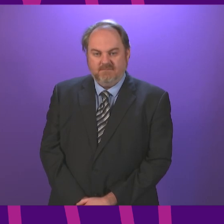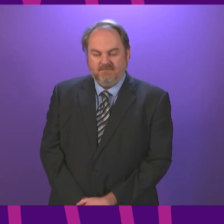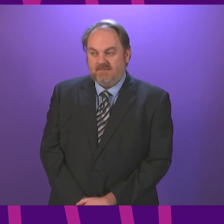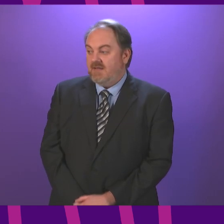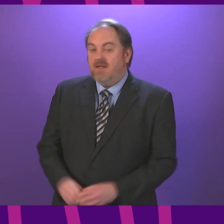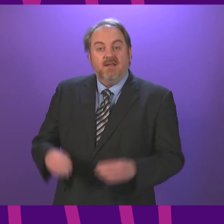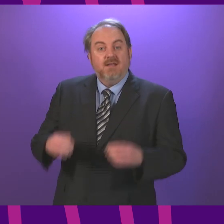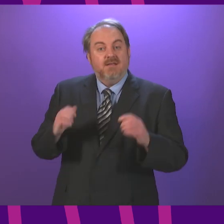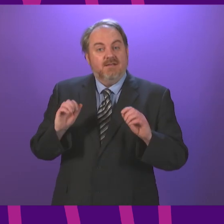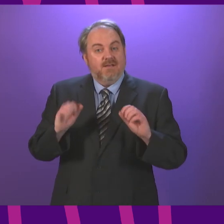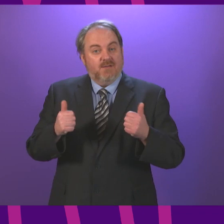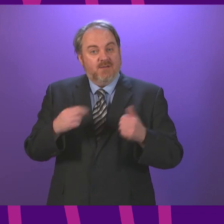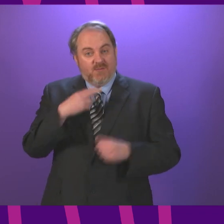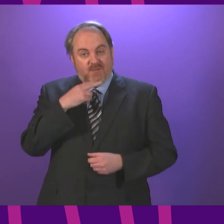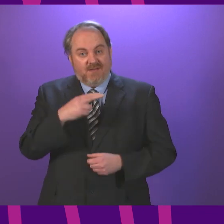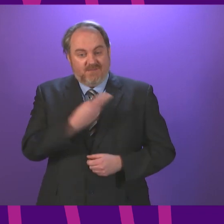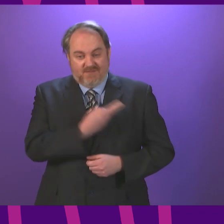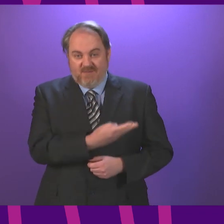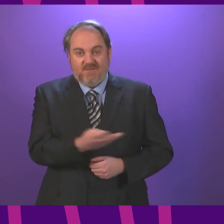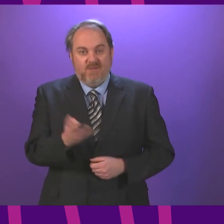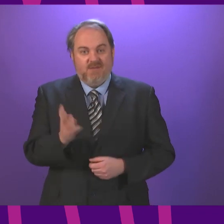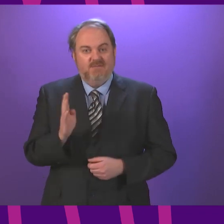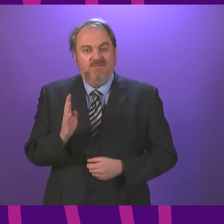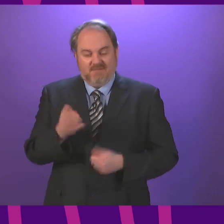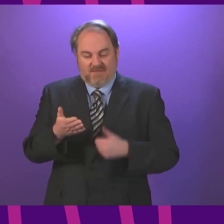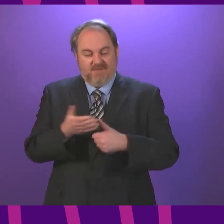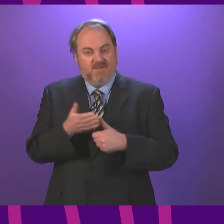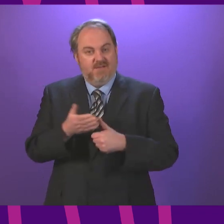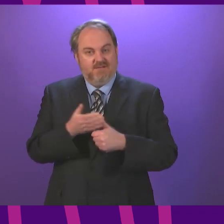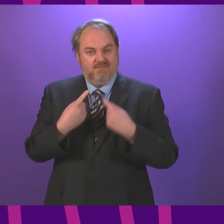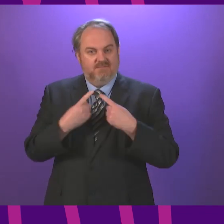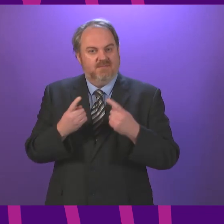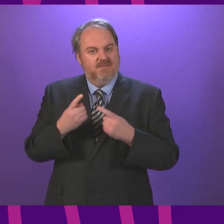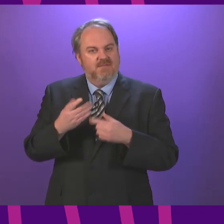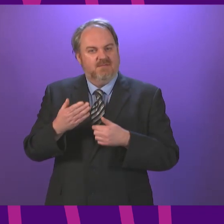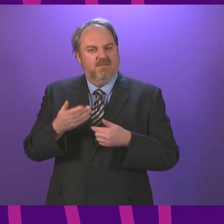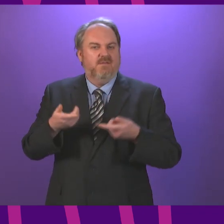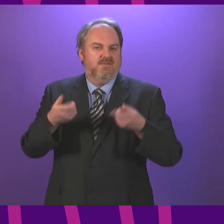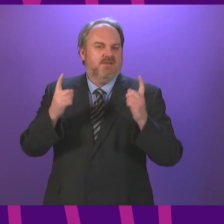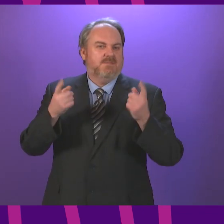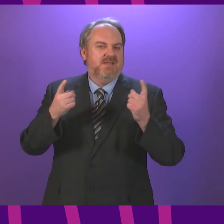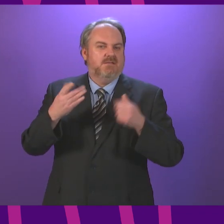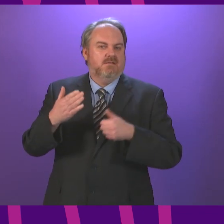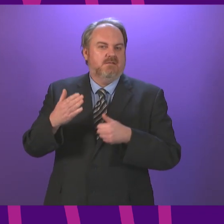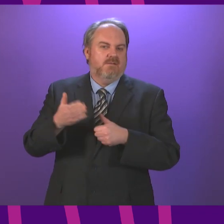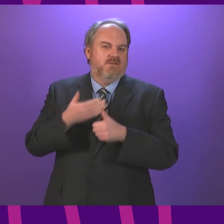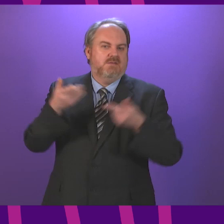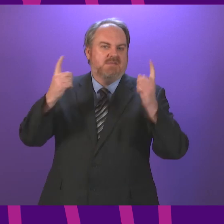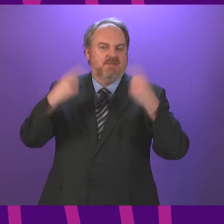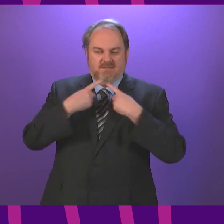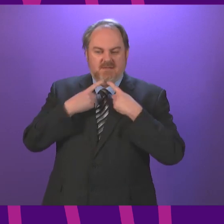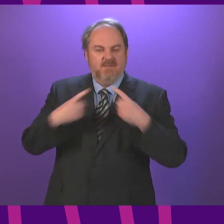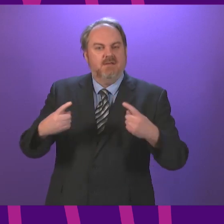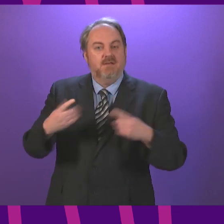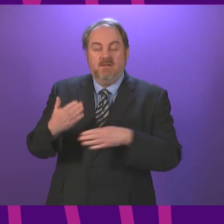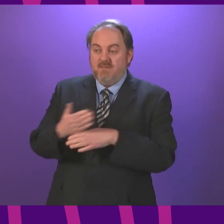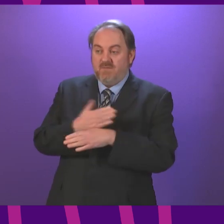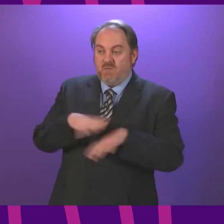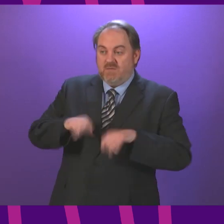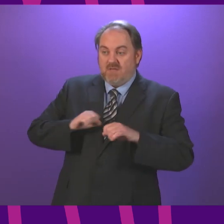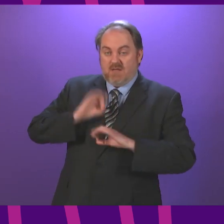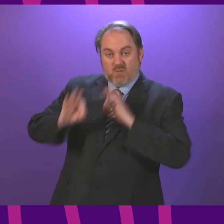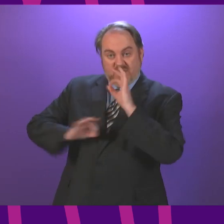Good afternoon, colleagues. The first item of business today is First Minister's questions. Before we turn to the questions themselves, may I invite the First